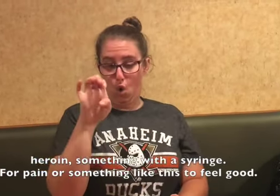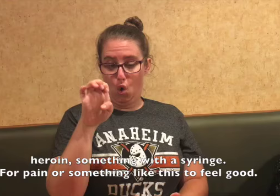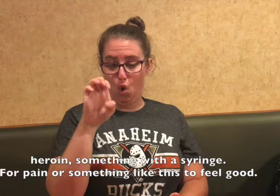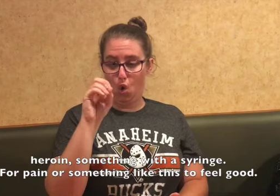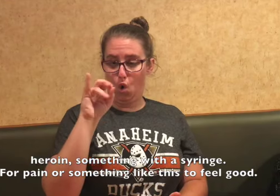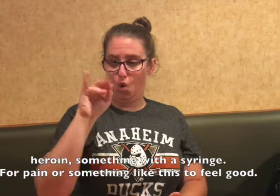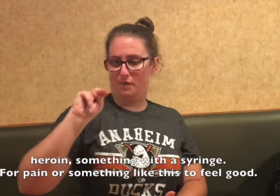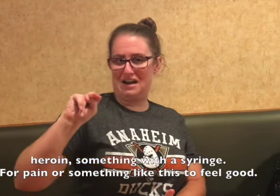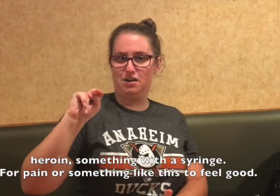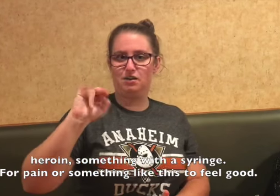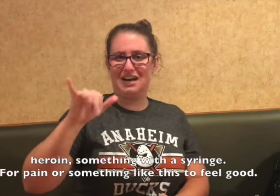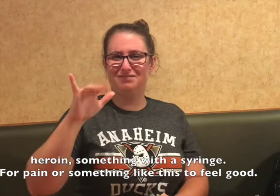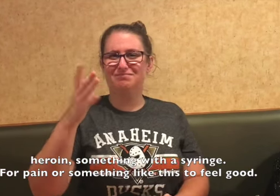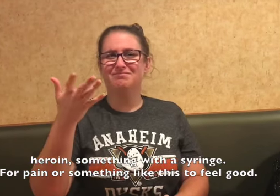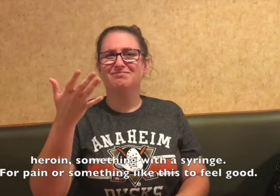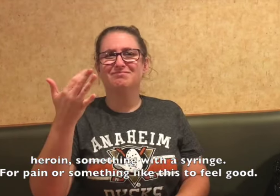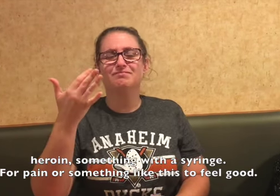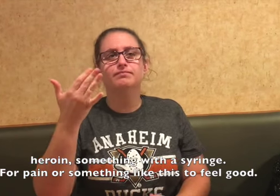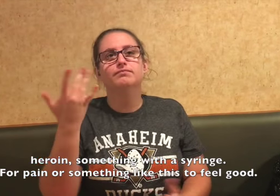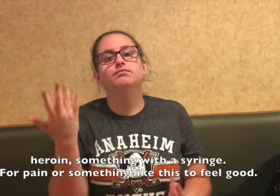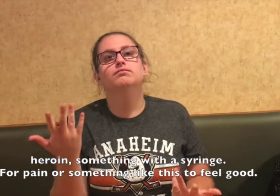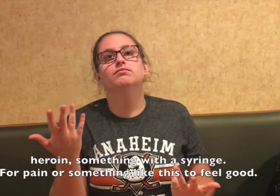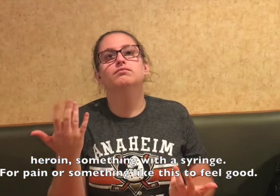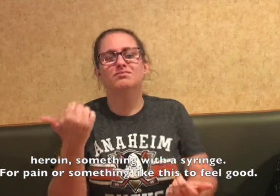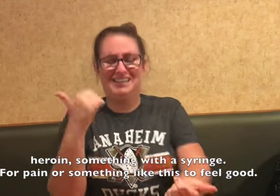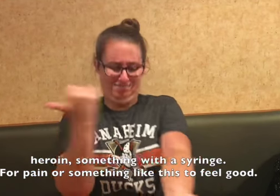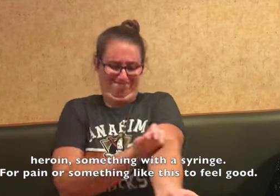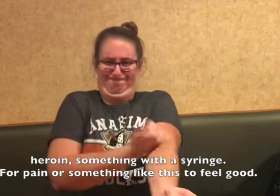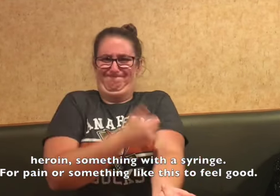heroin. Something with a syringe for